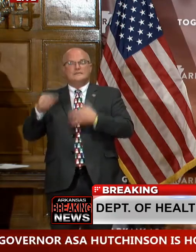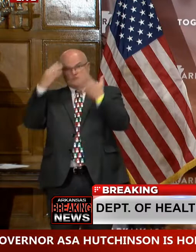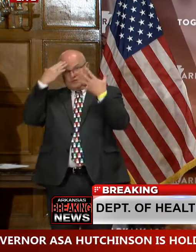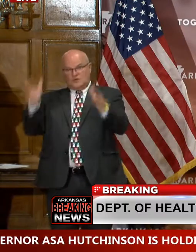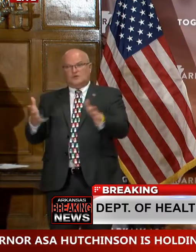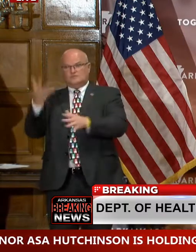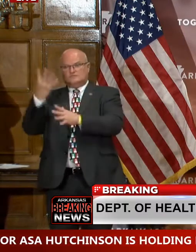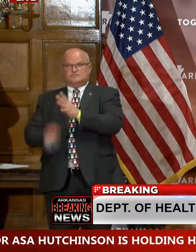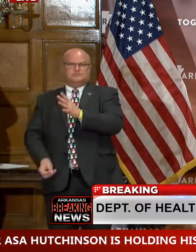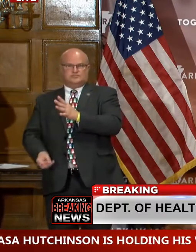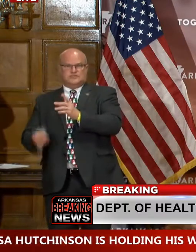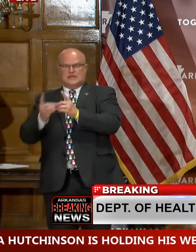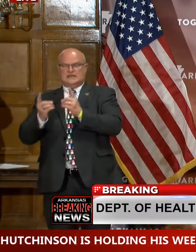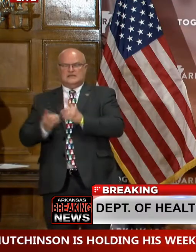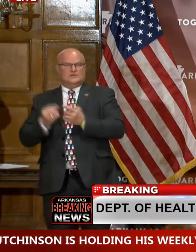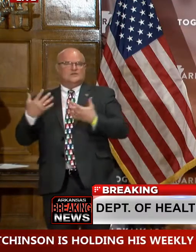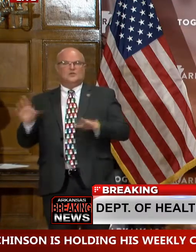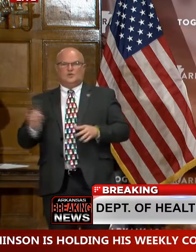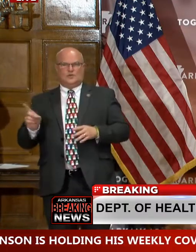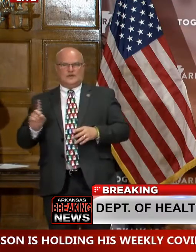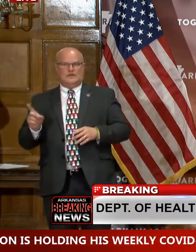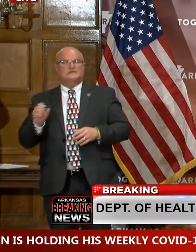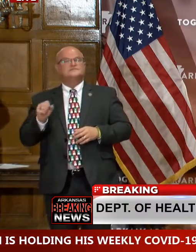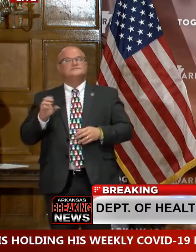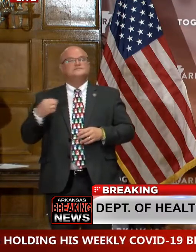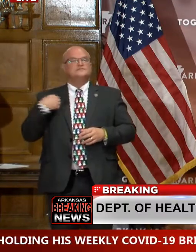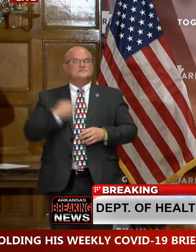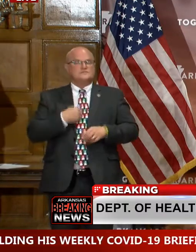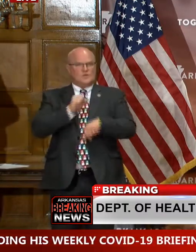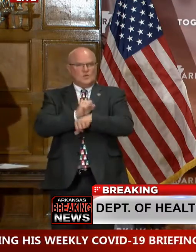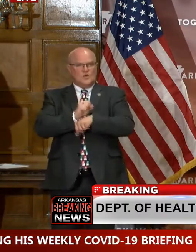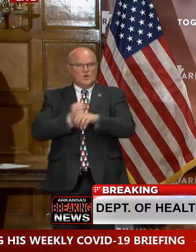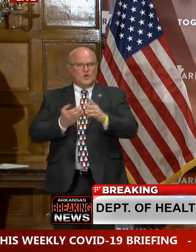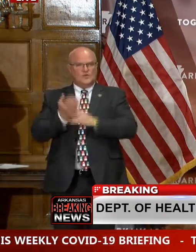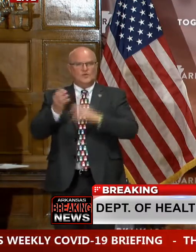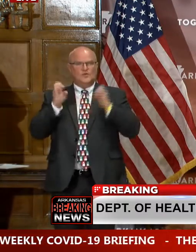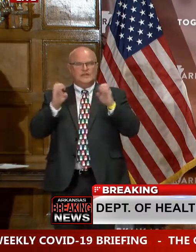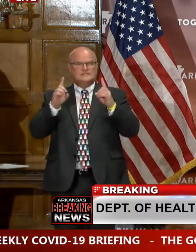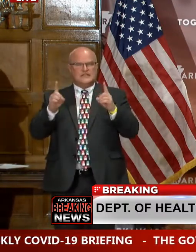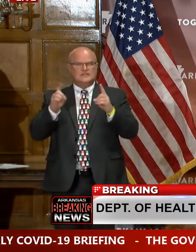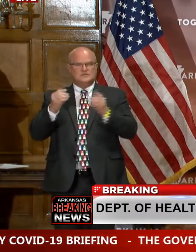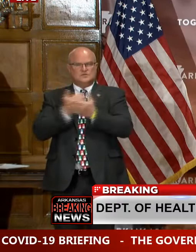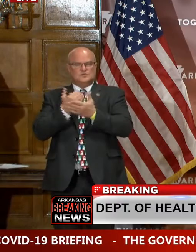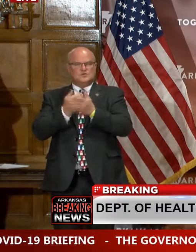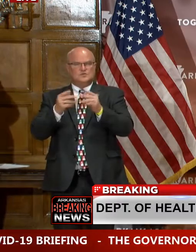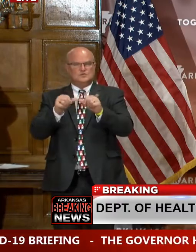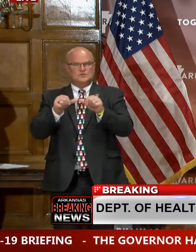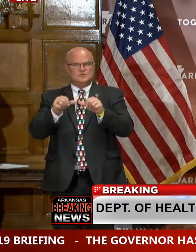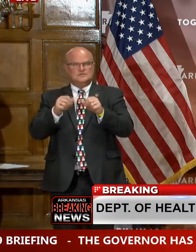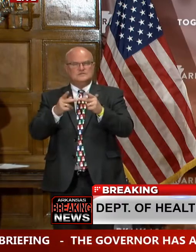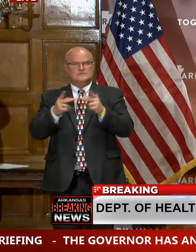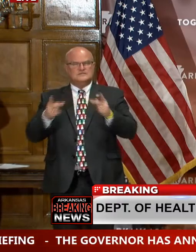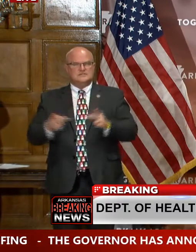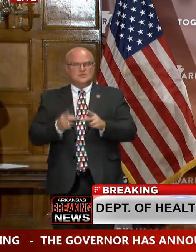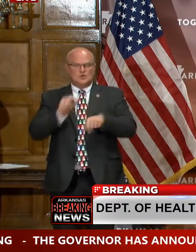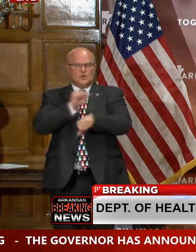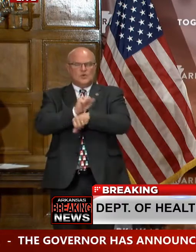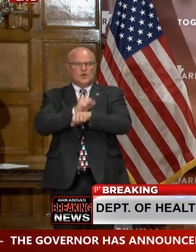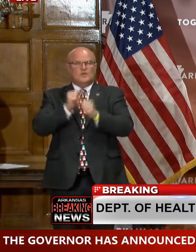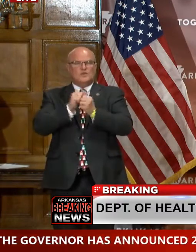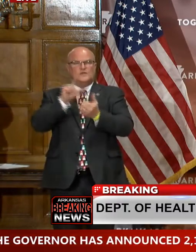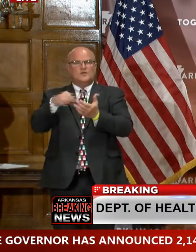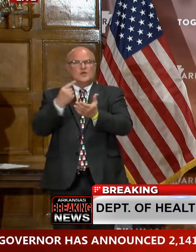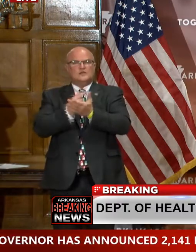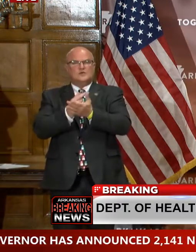know where they are, or districts don't know where they are. So we're working through our educational renewal zones, working with the Graduation